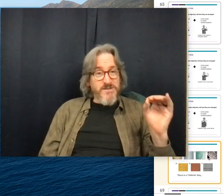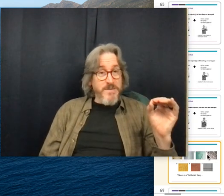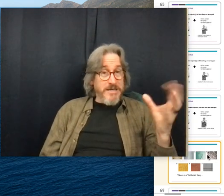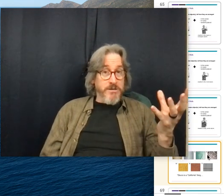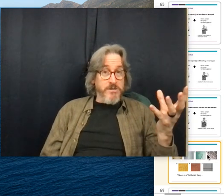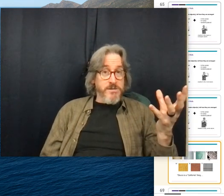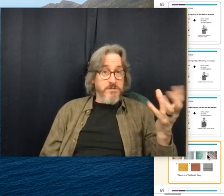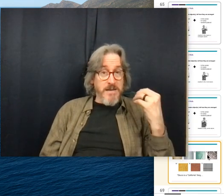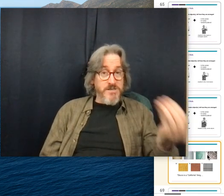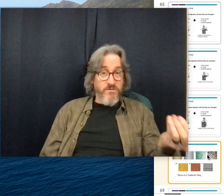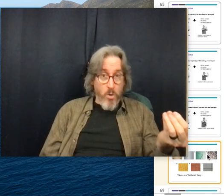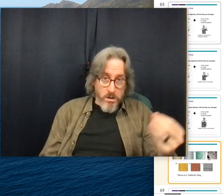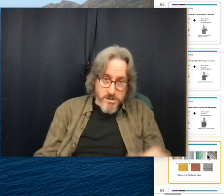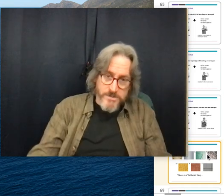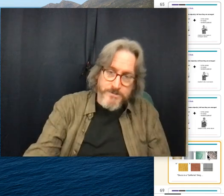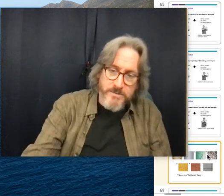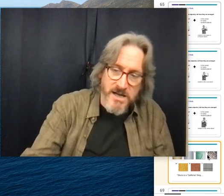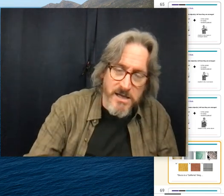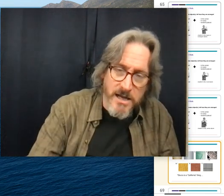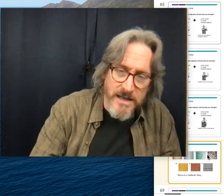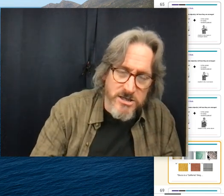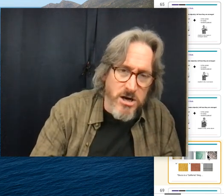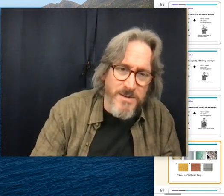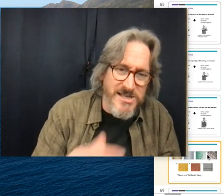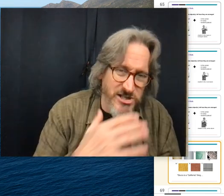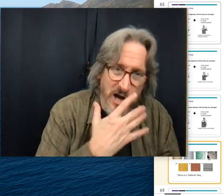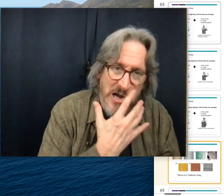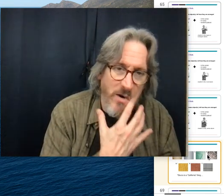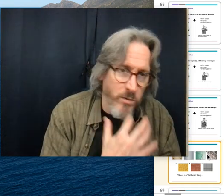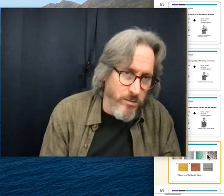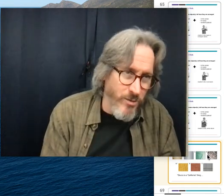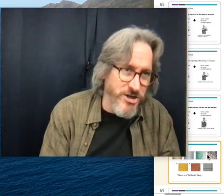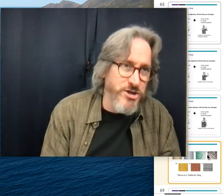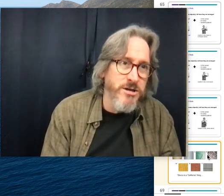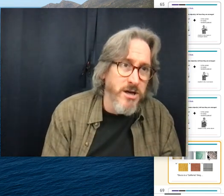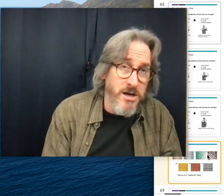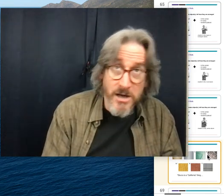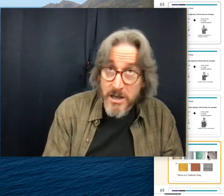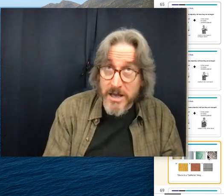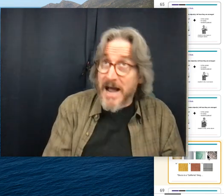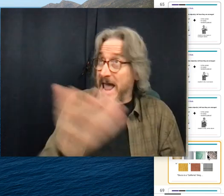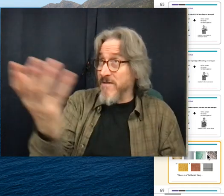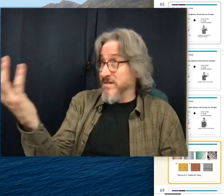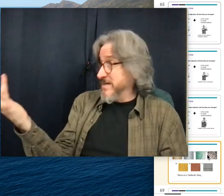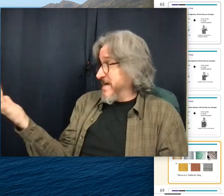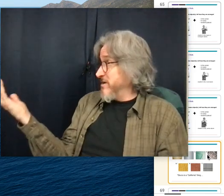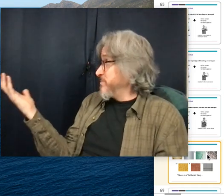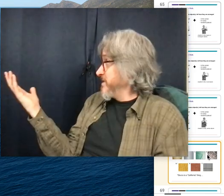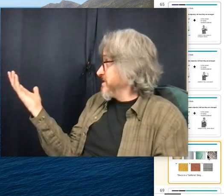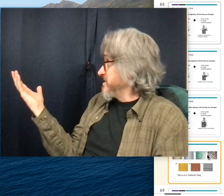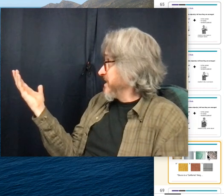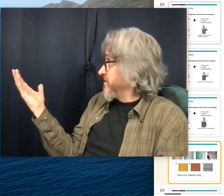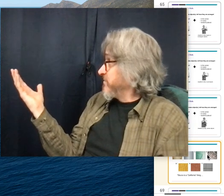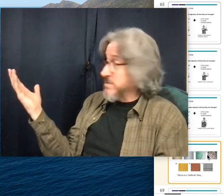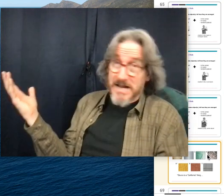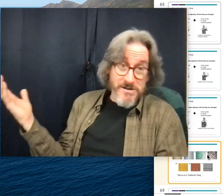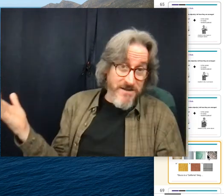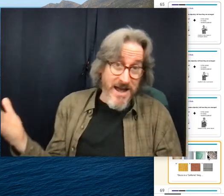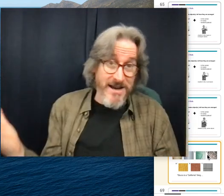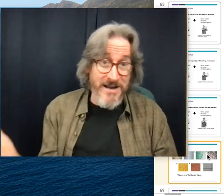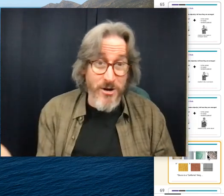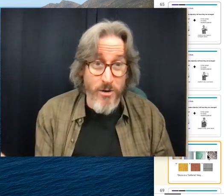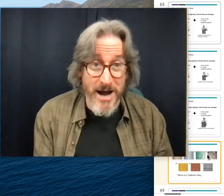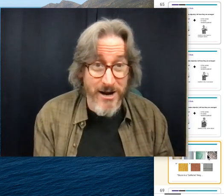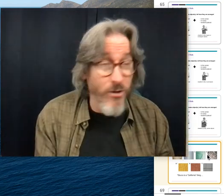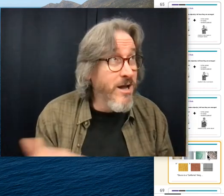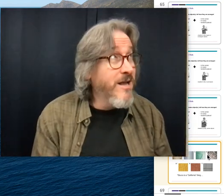types of materials, types of walls. And they talk about stucco, which like I have in this house, but this is like the first house I've